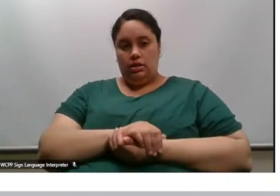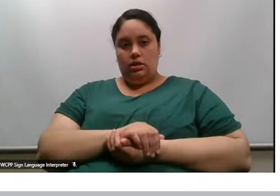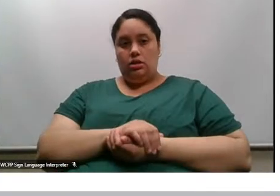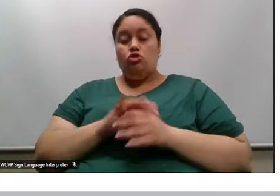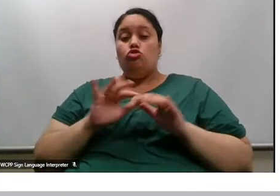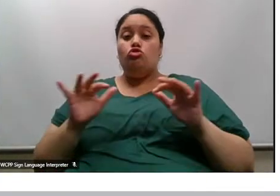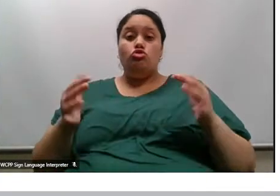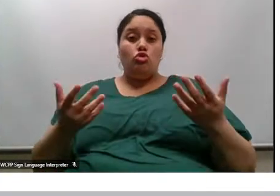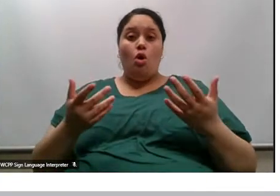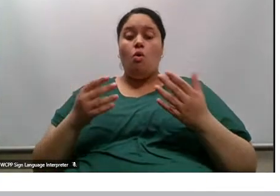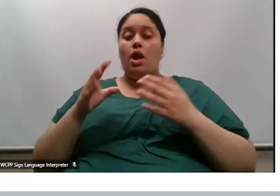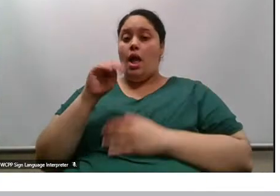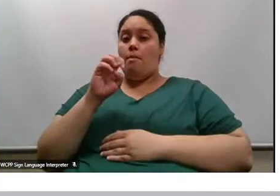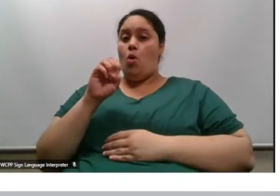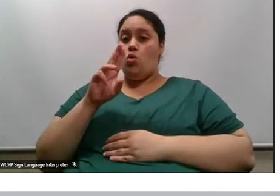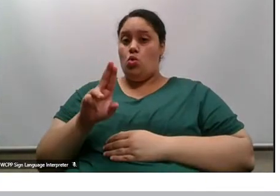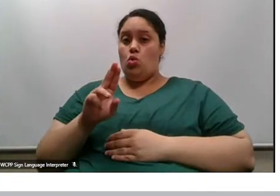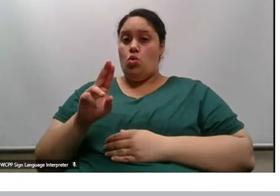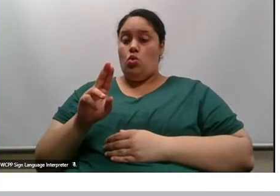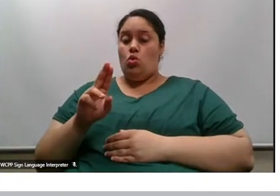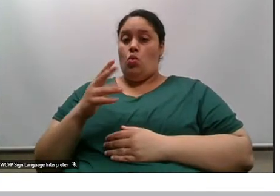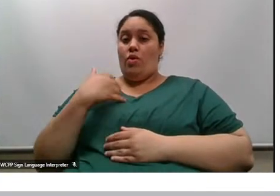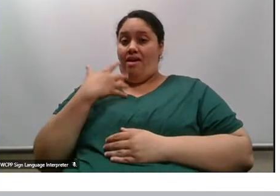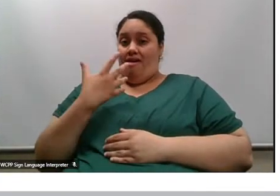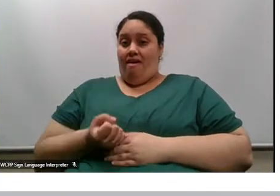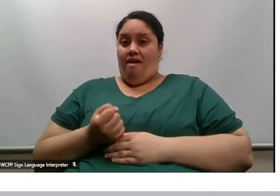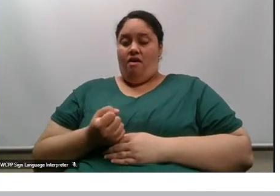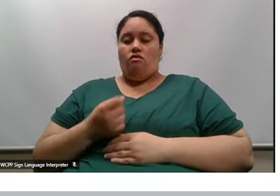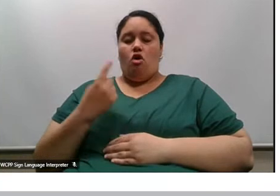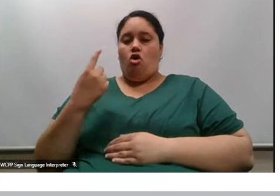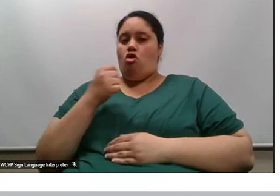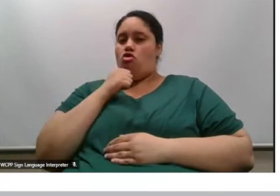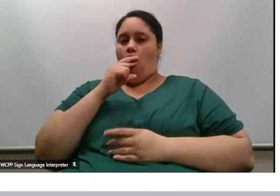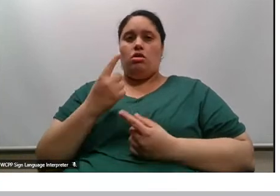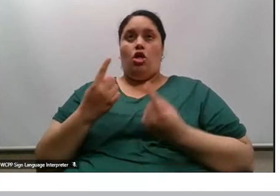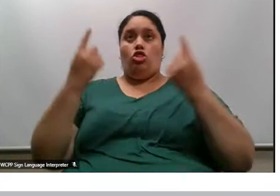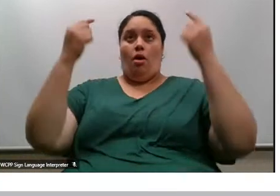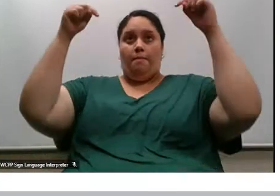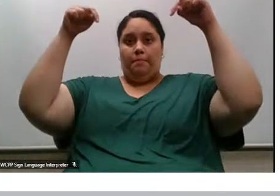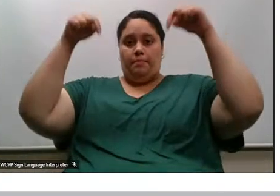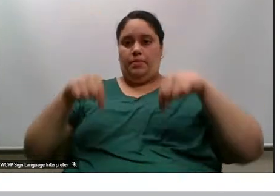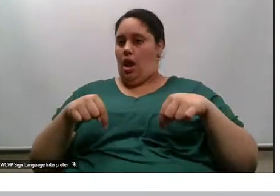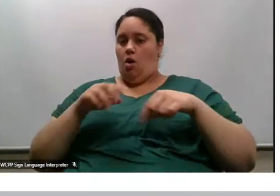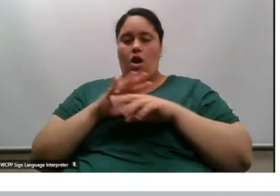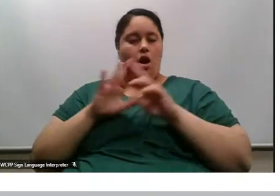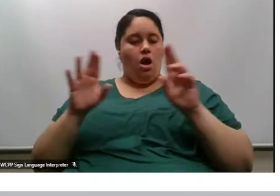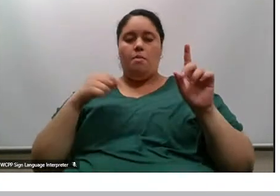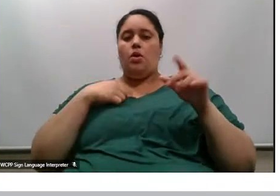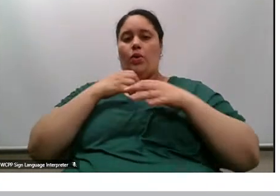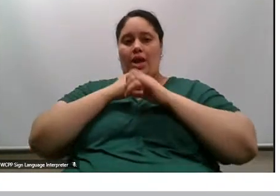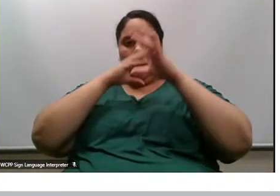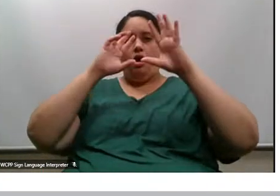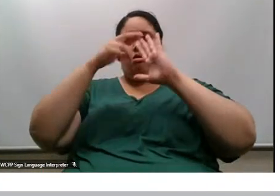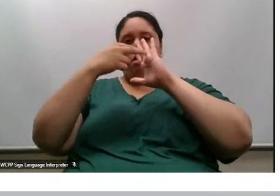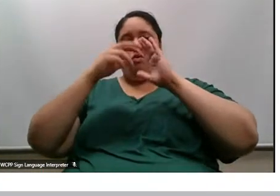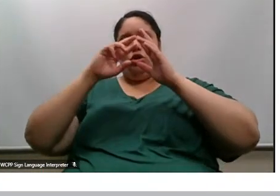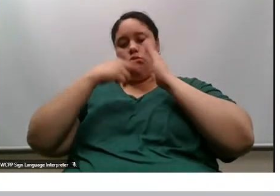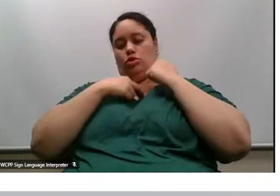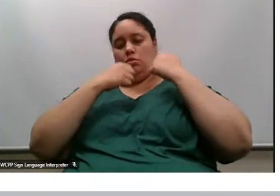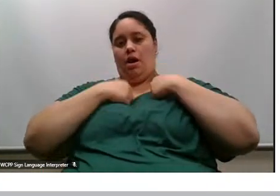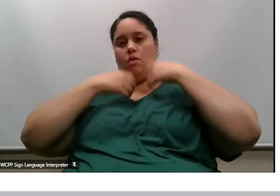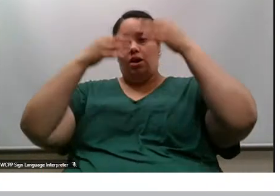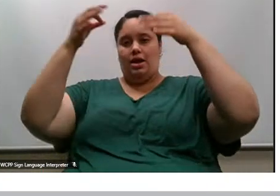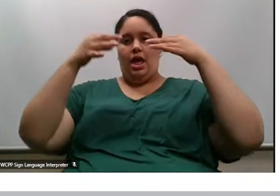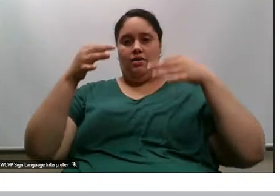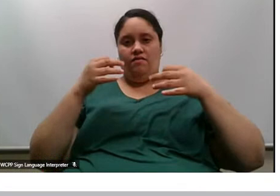the memorandum of understanding is not a top-down approach, but rather just to clarify our roles and responsibilities,